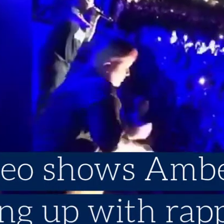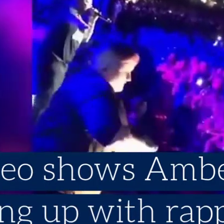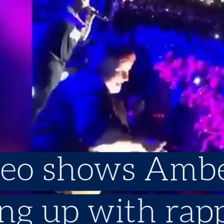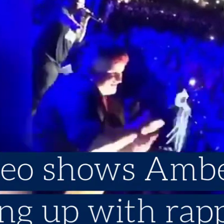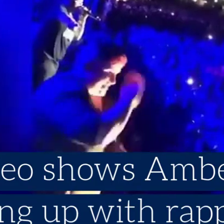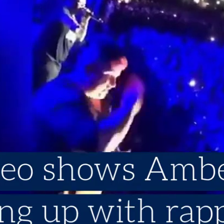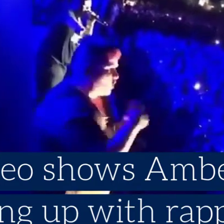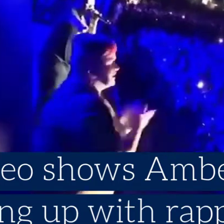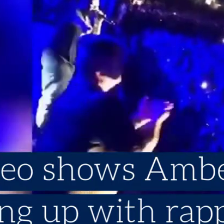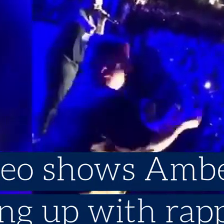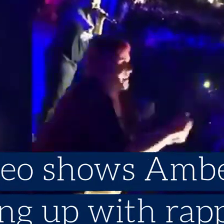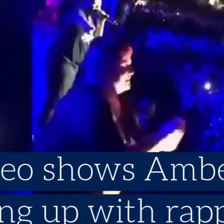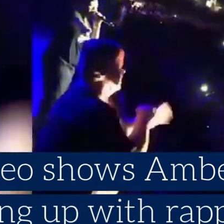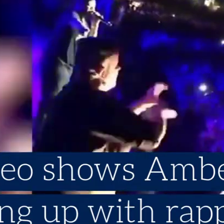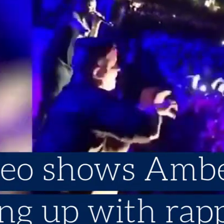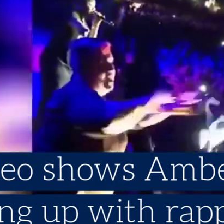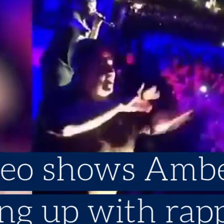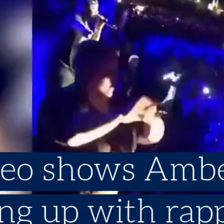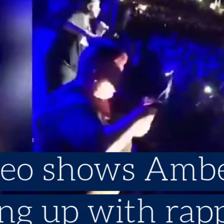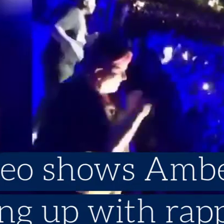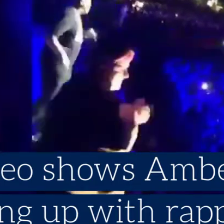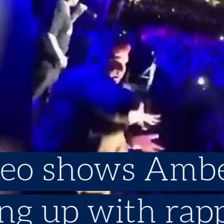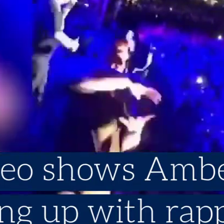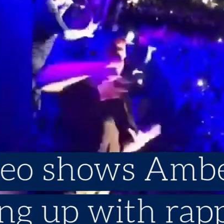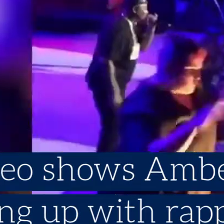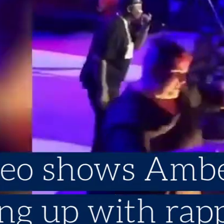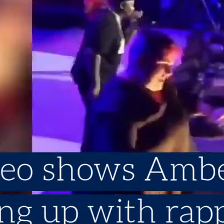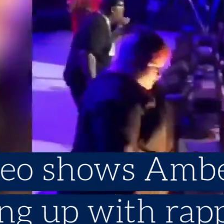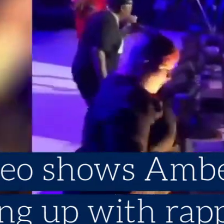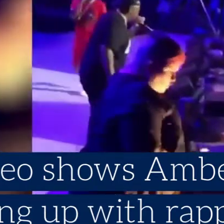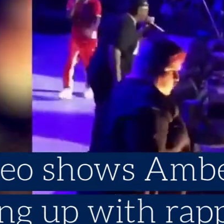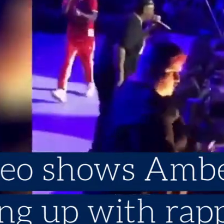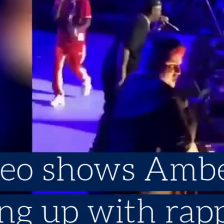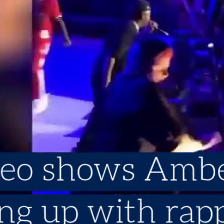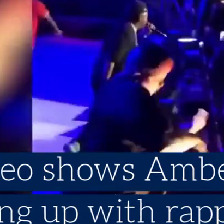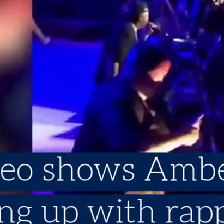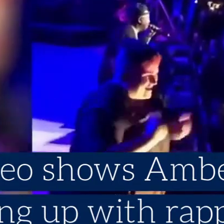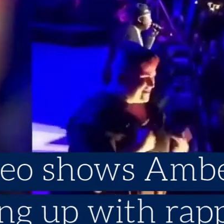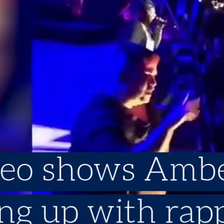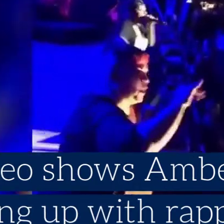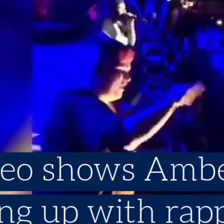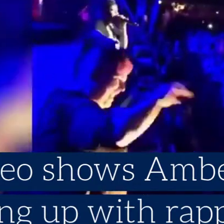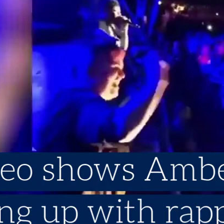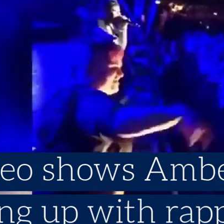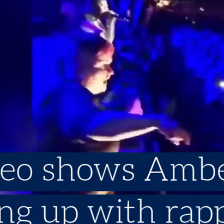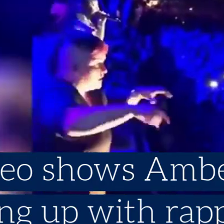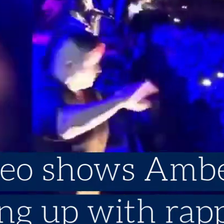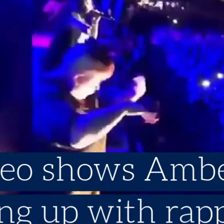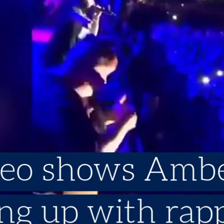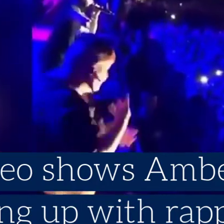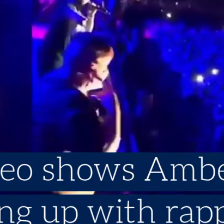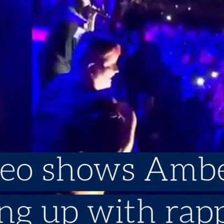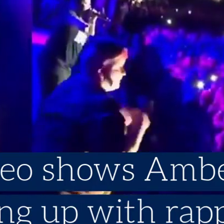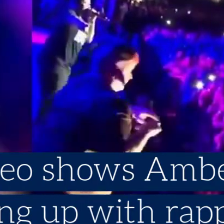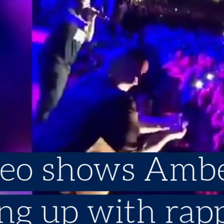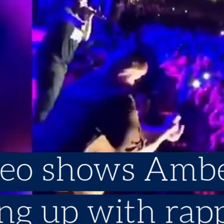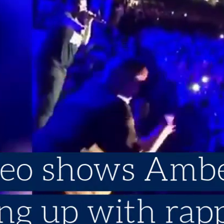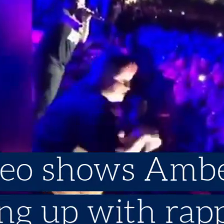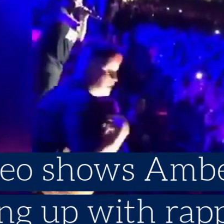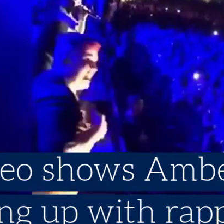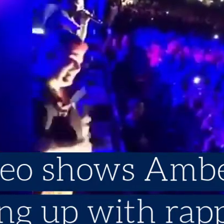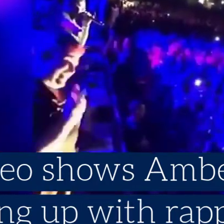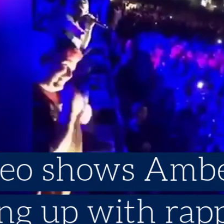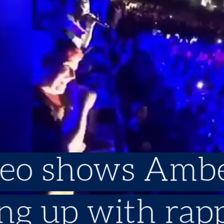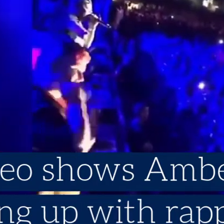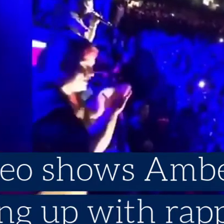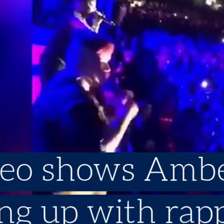some of her eyesight. So she says while it's been great, the video is getting so much attention. A couple years ago, and she lost some of her hearing, so now